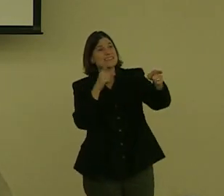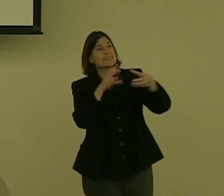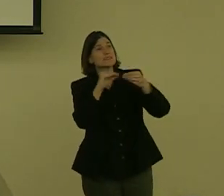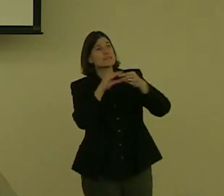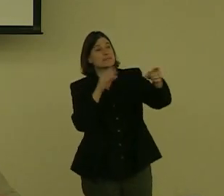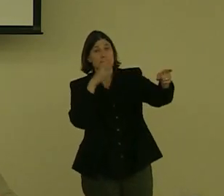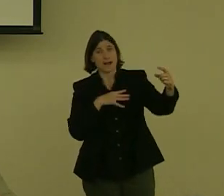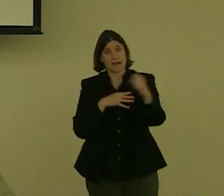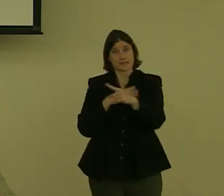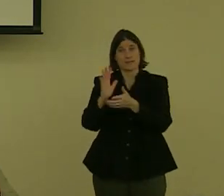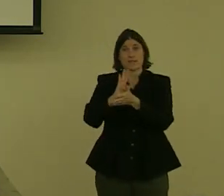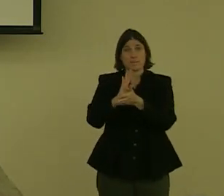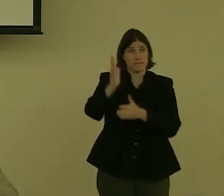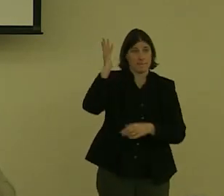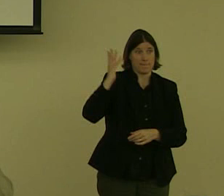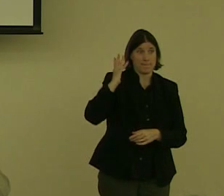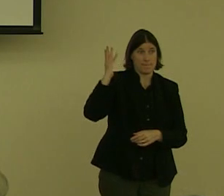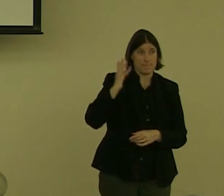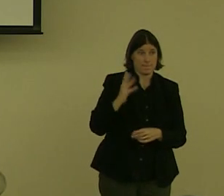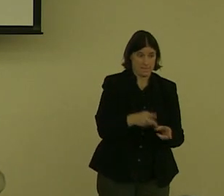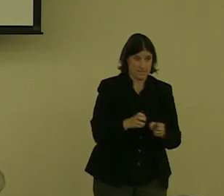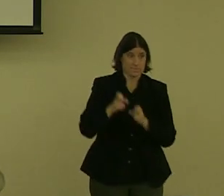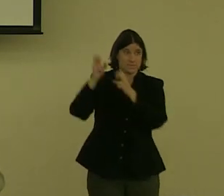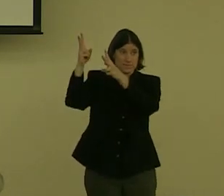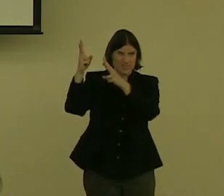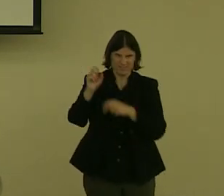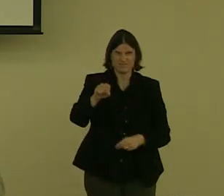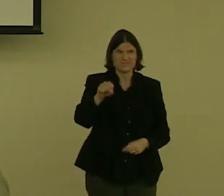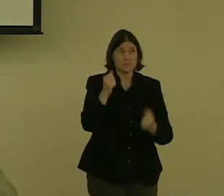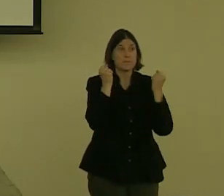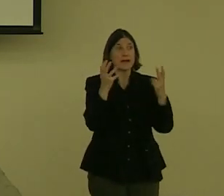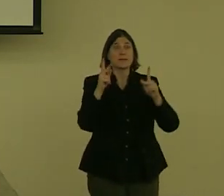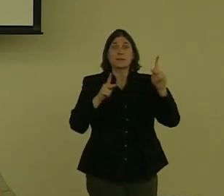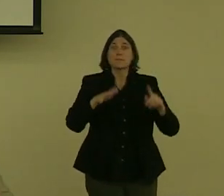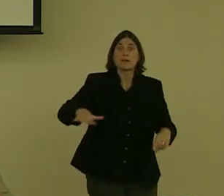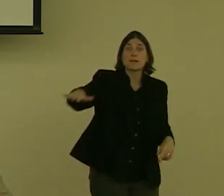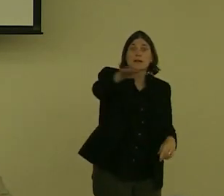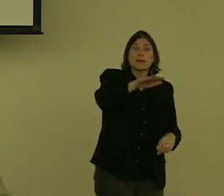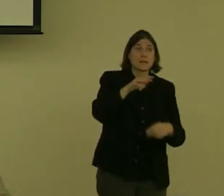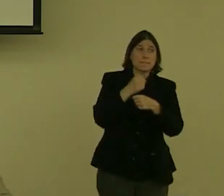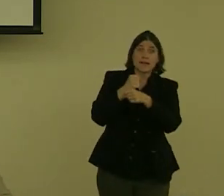than comics. You've got hundreds of people involved in creating the work. So,